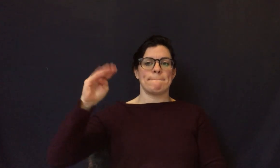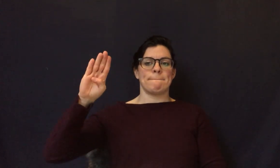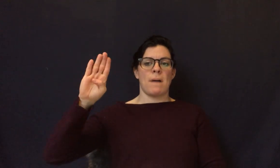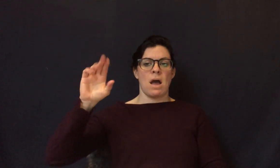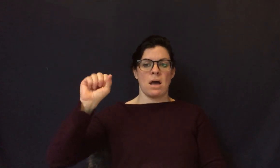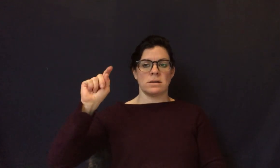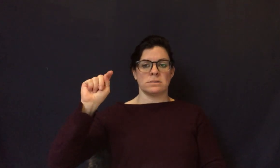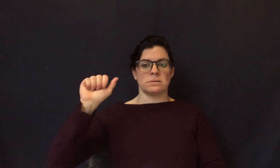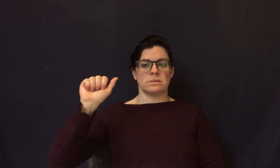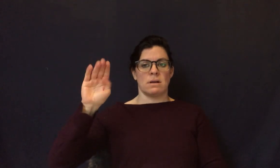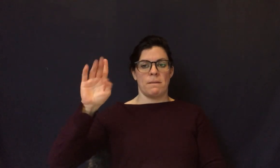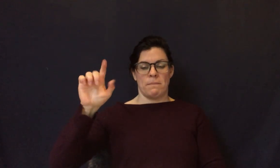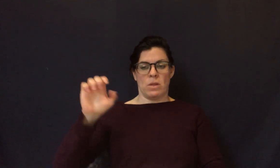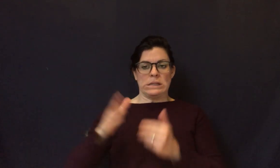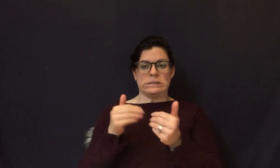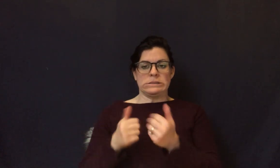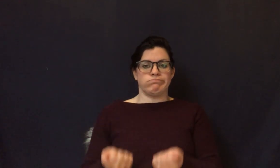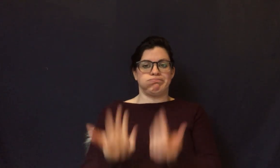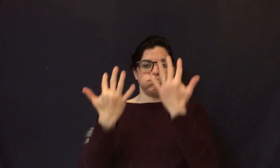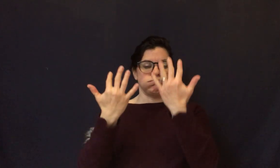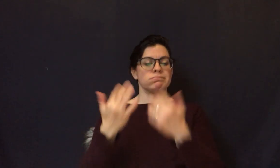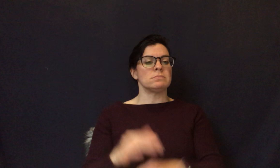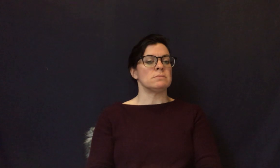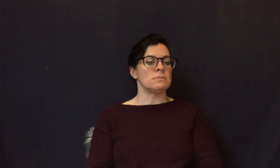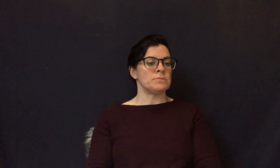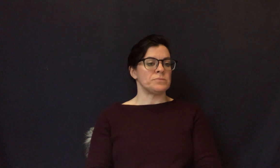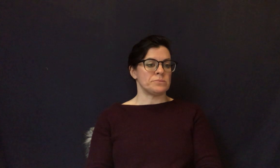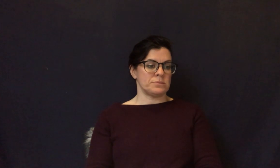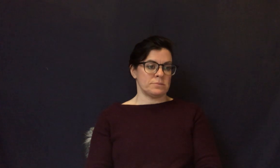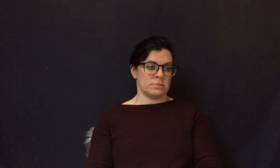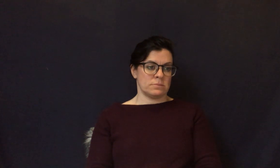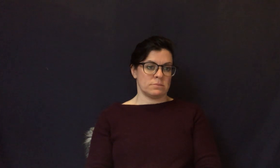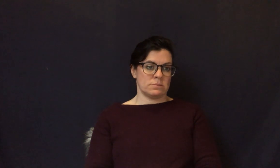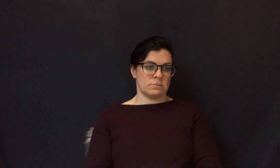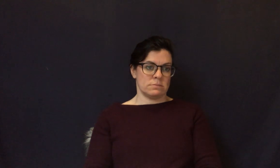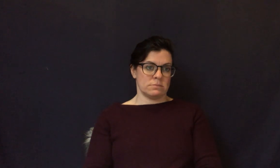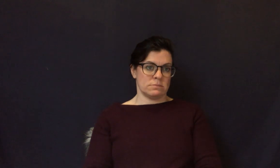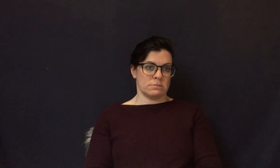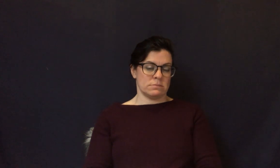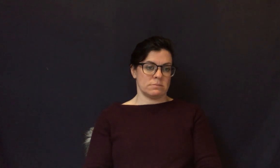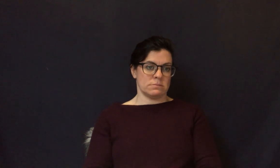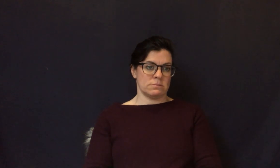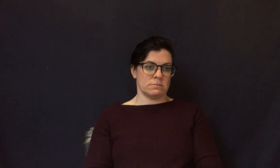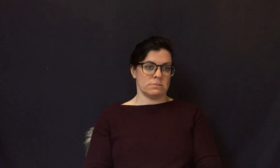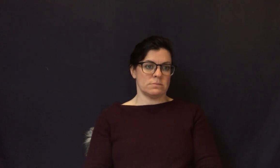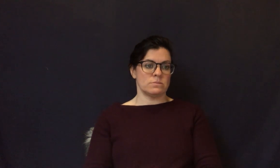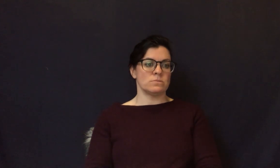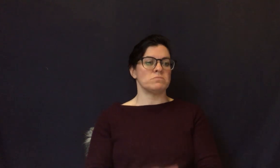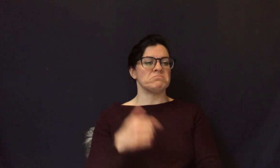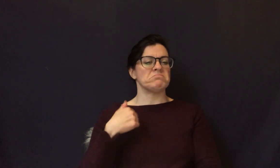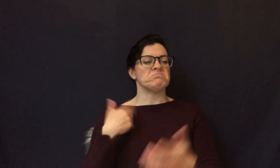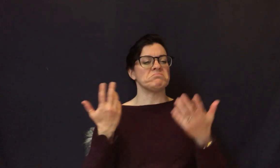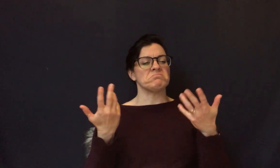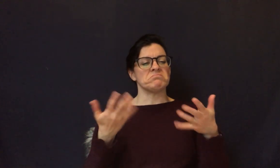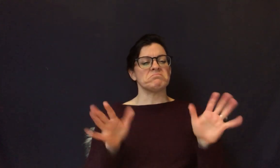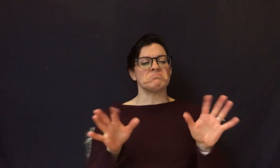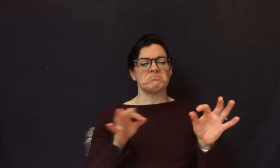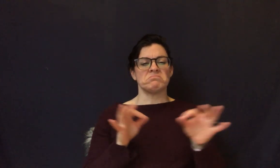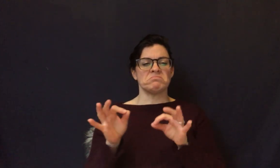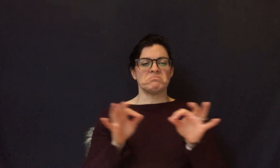Okay. Things like that. So I kind of told you how to, how to handle that, how to take care of getting rid of